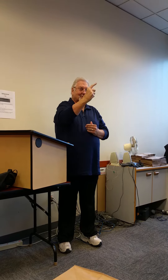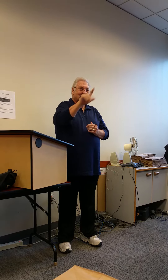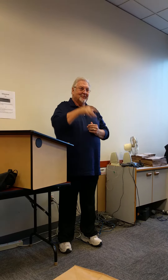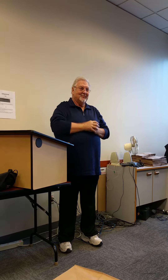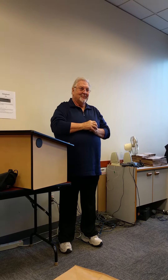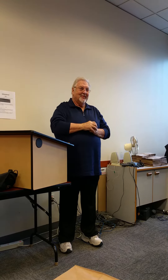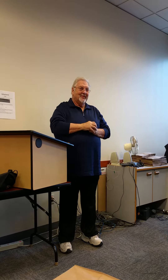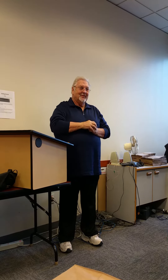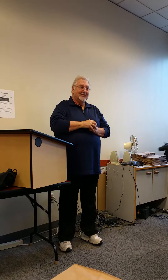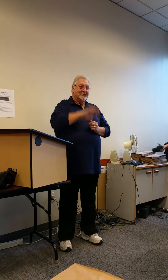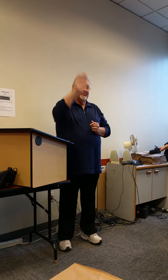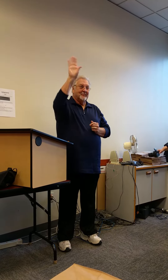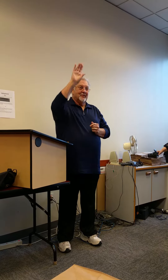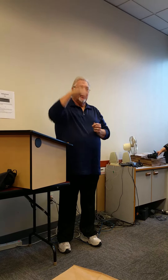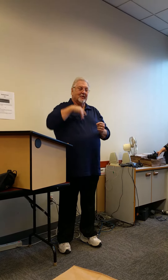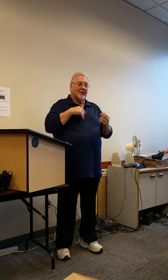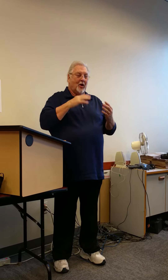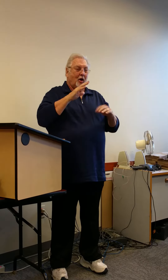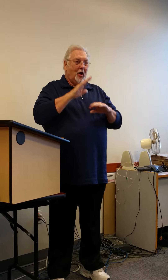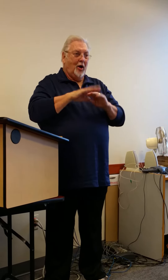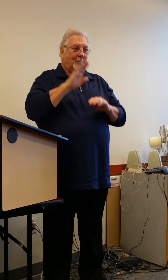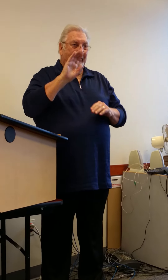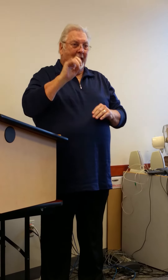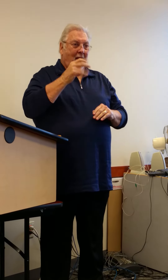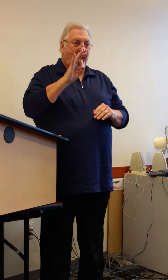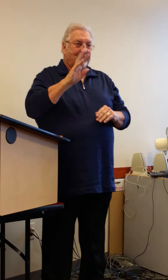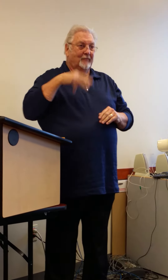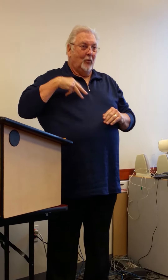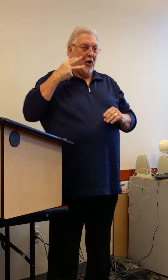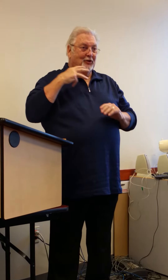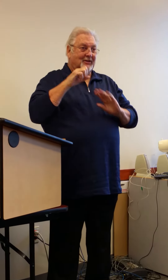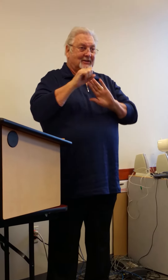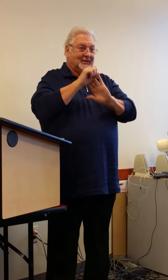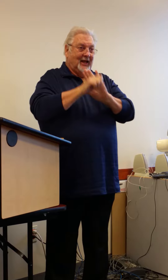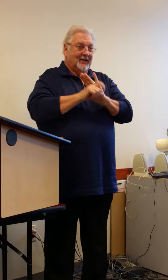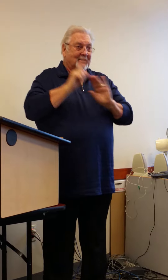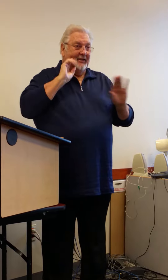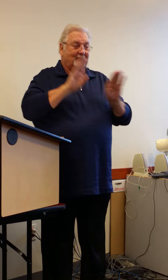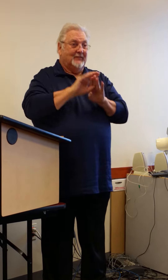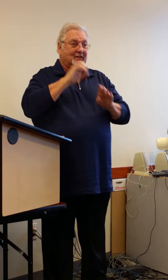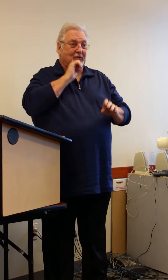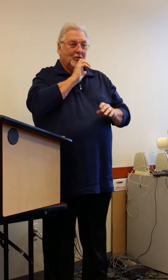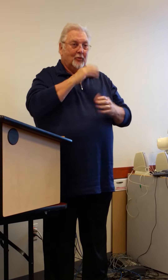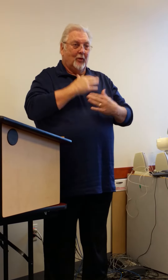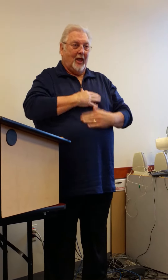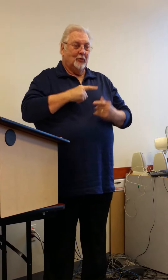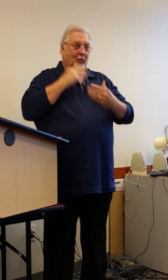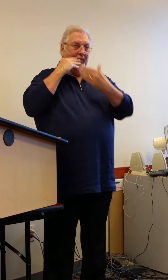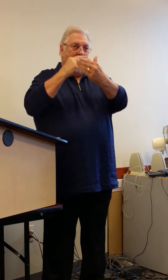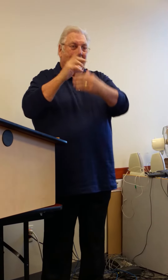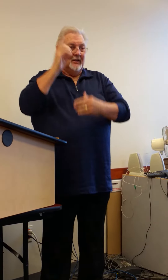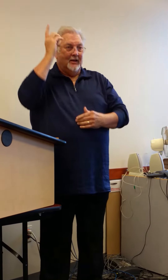That is walking over, apparently not paying attention. On behalf of Washington State Deaf Senior Citizens, I'd like to